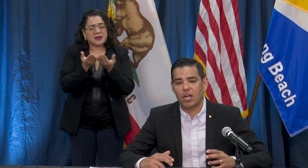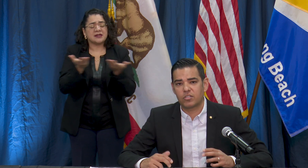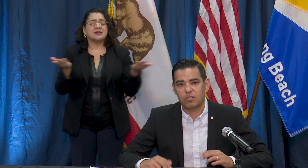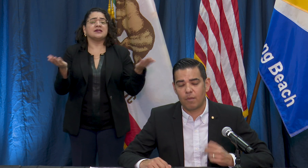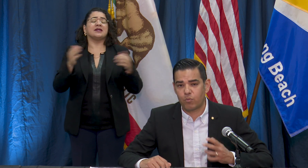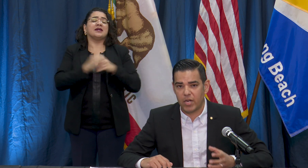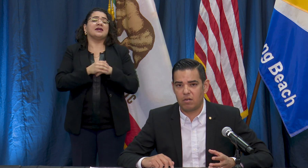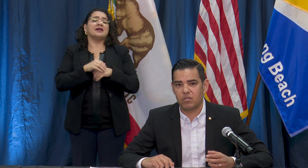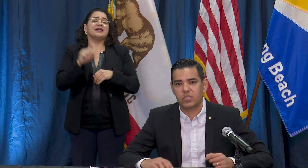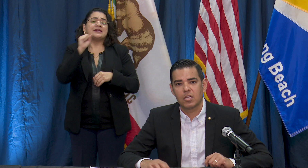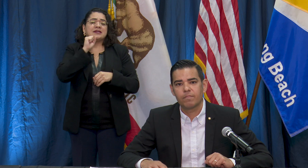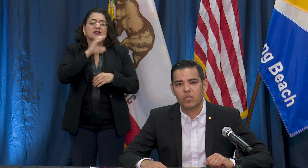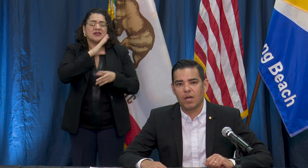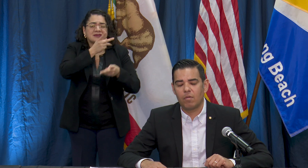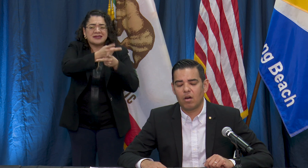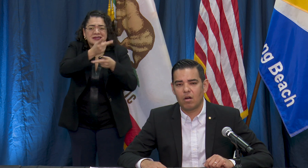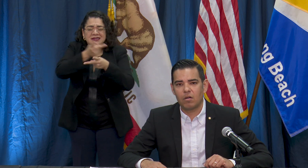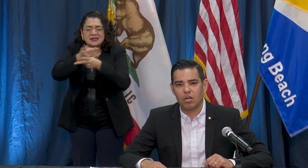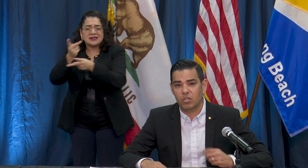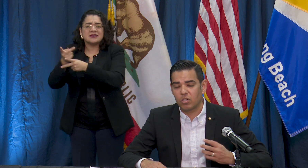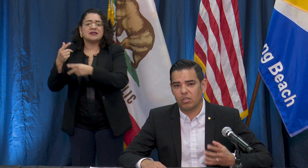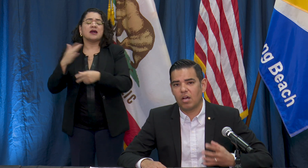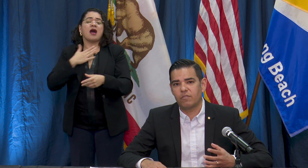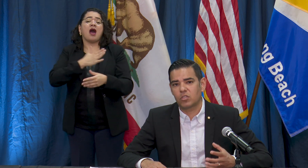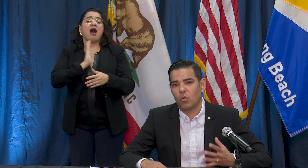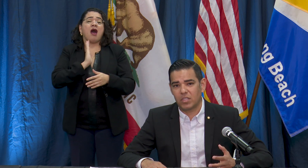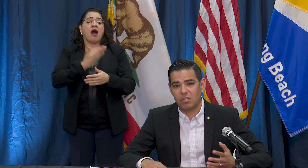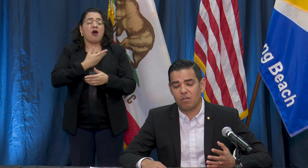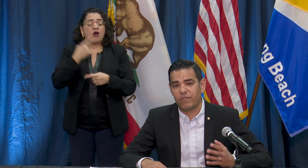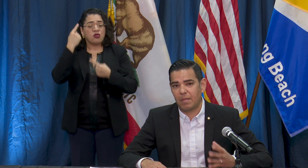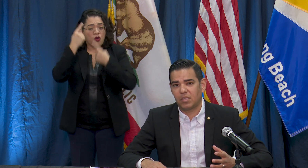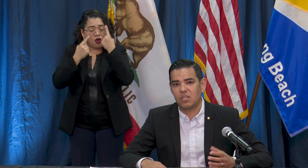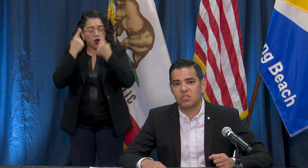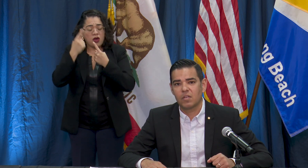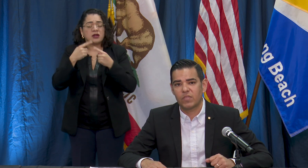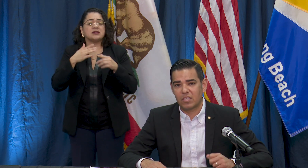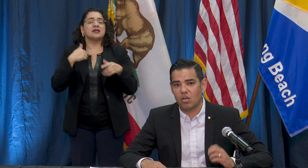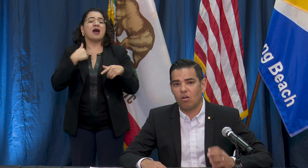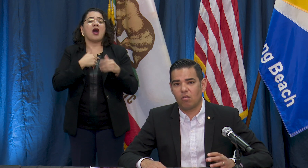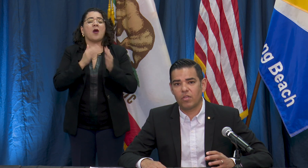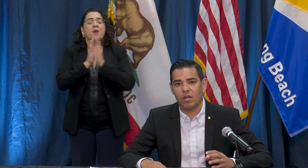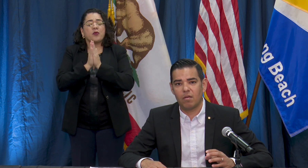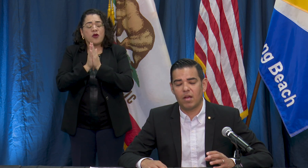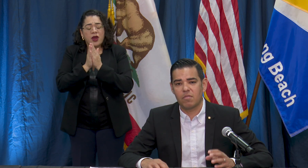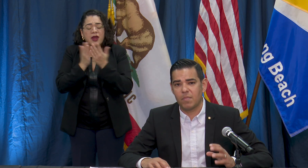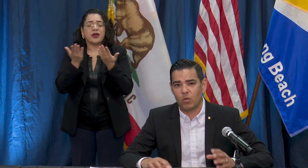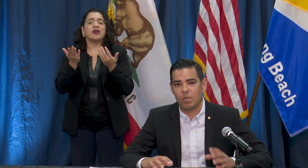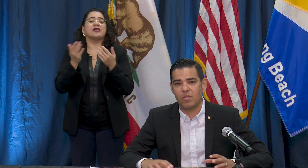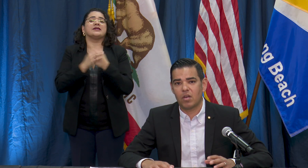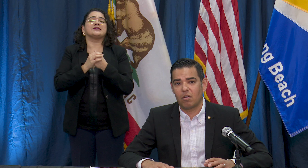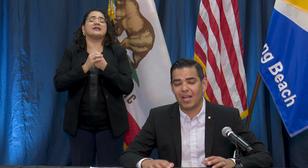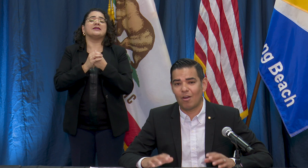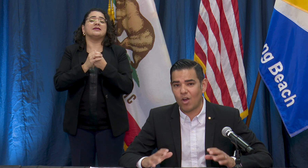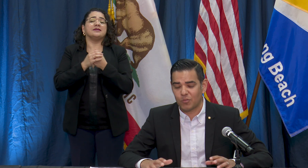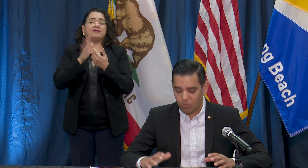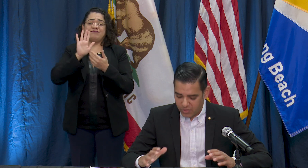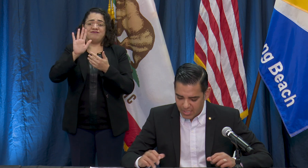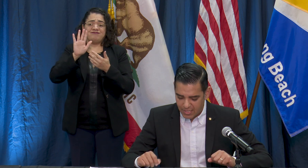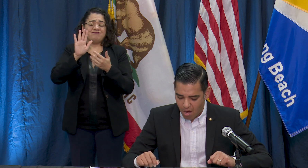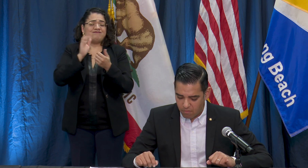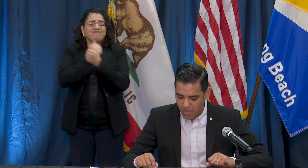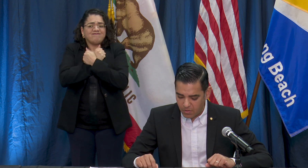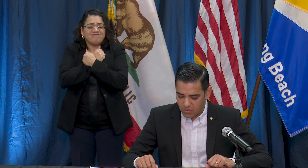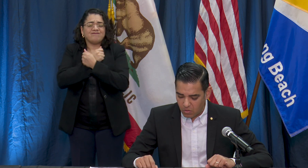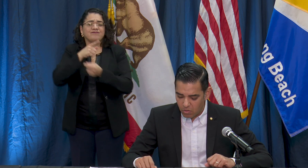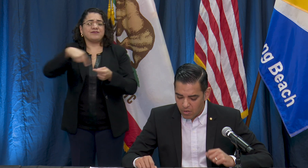and our thoughts, our prayers, our good love is going to their families and to all the men and women that are at our hospitals